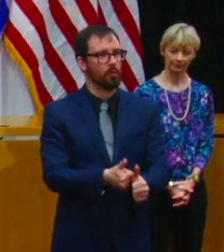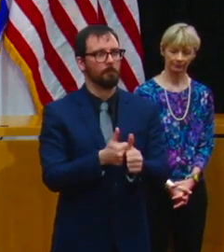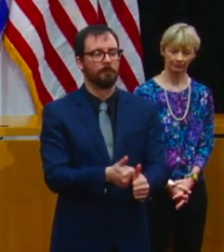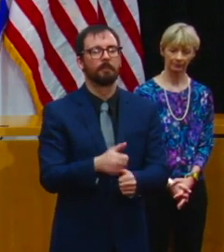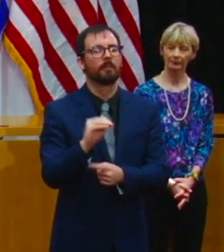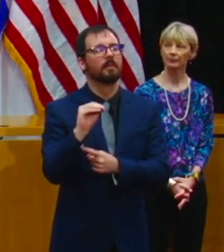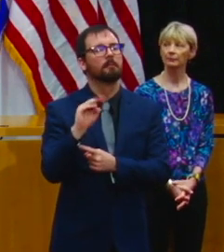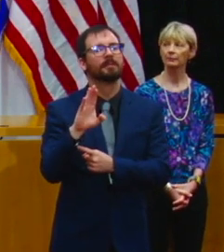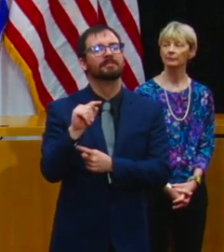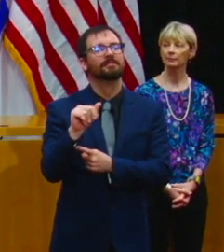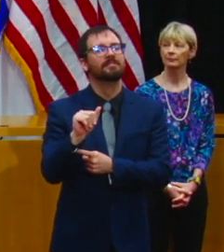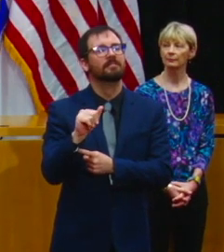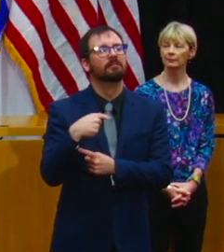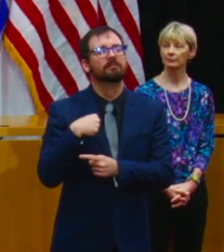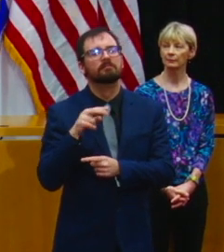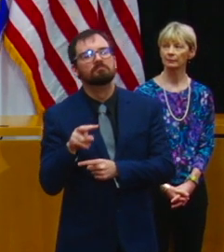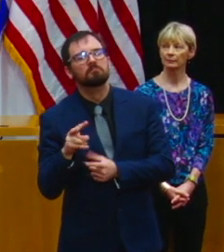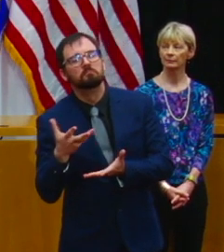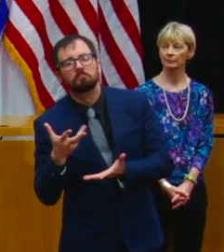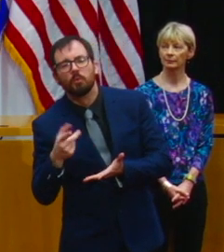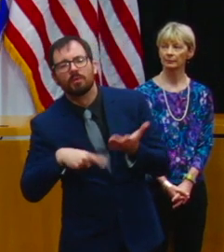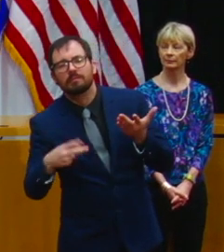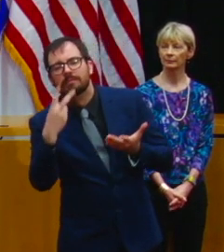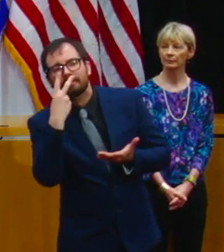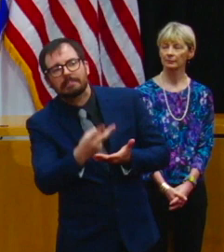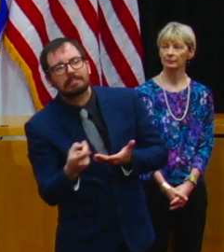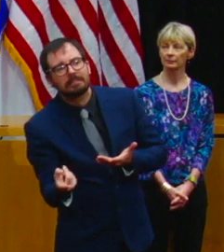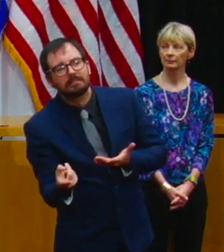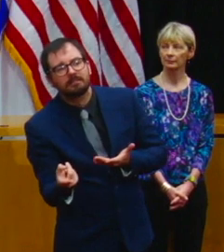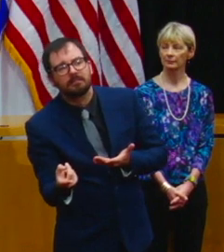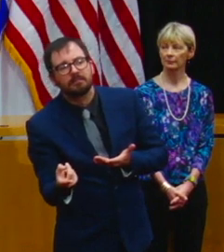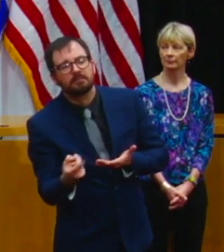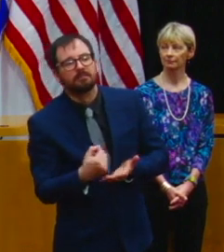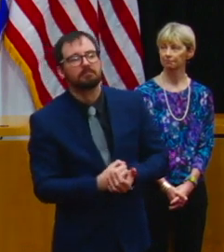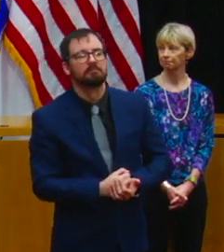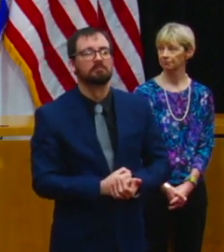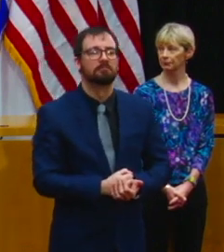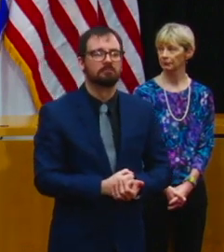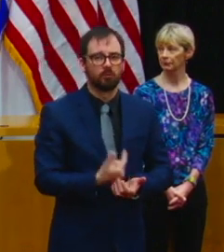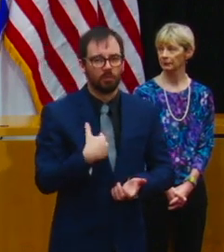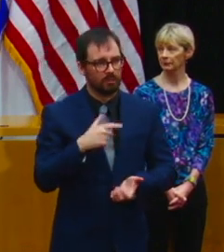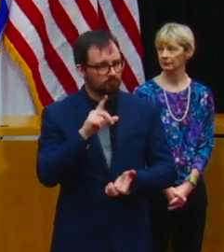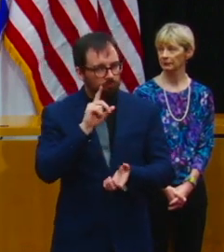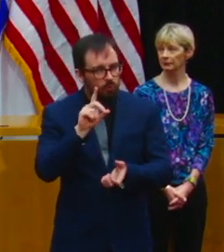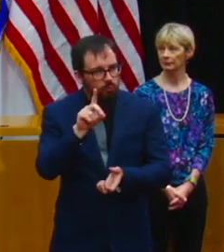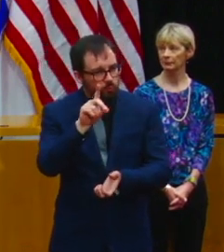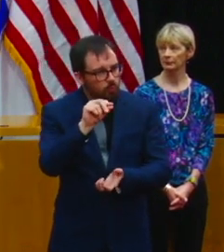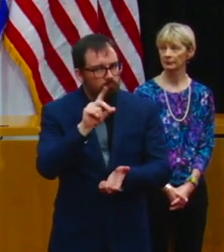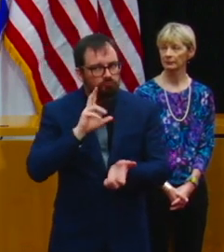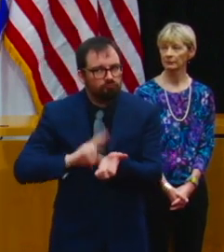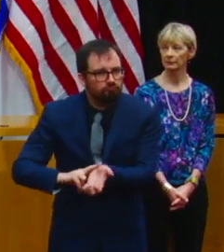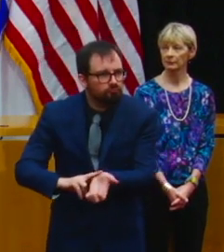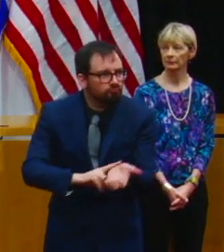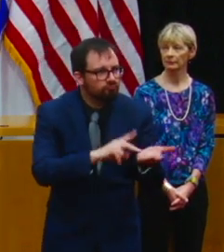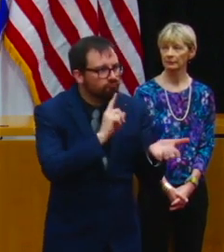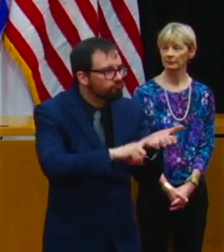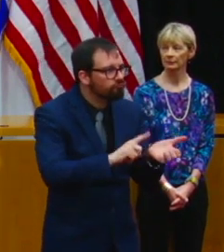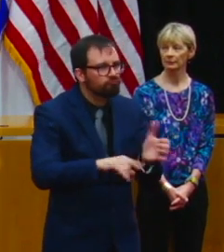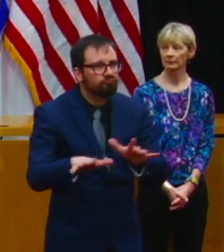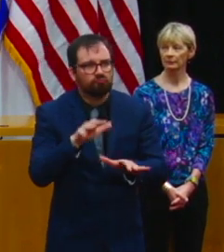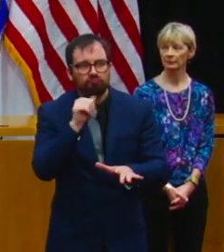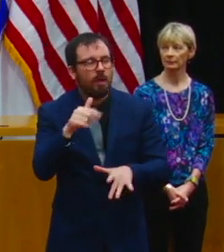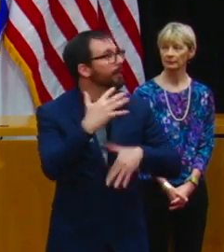pretty much cratered almost across the board. And we, the Lieutenant Governor is talking to mayors every single day and city